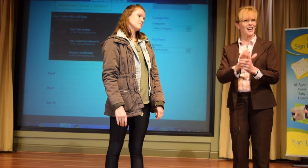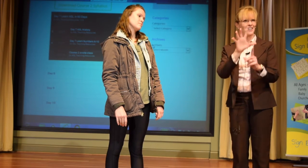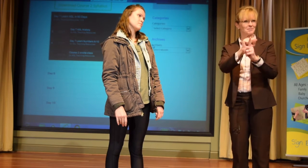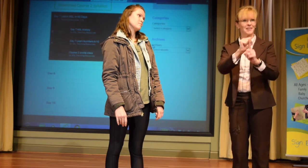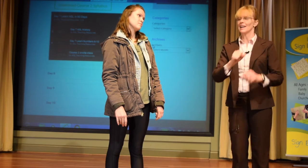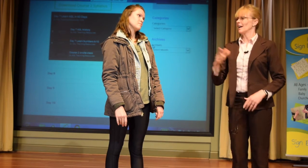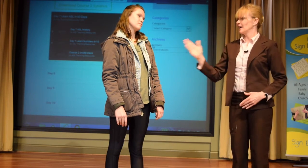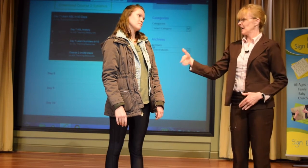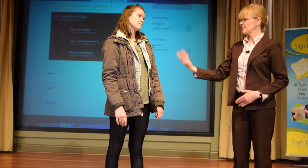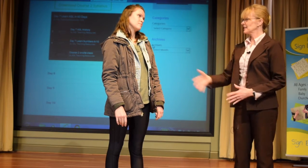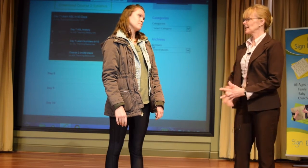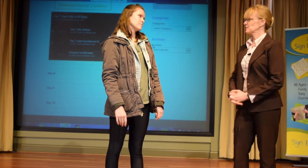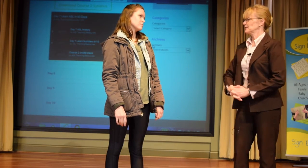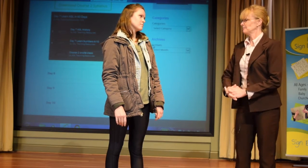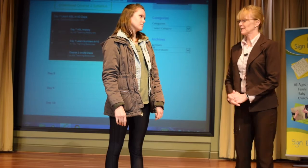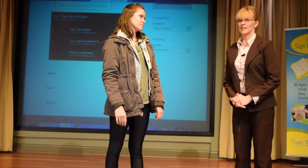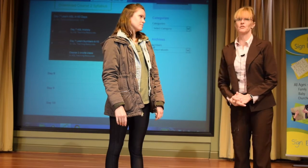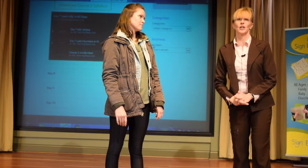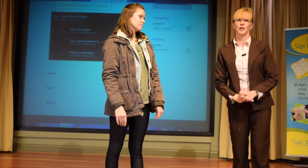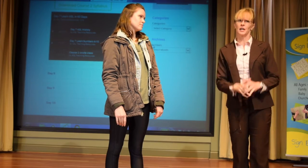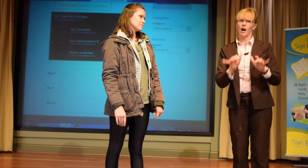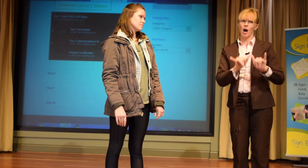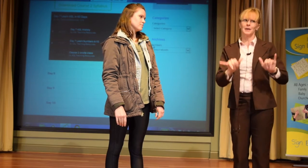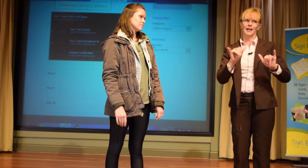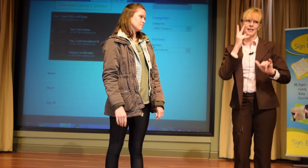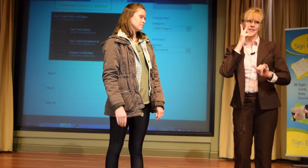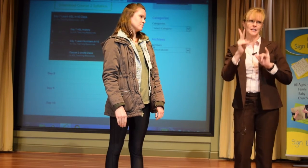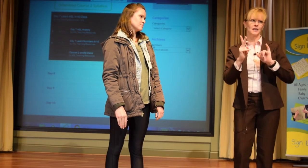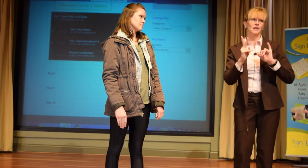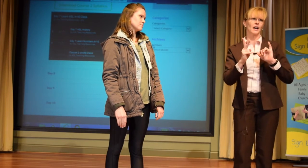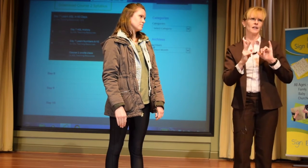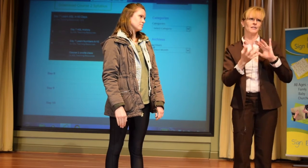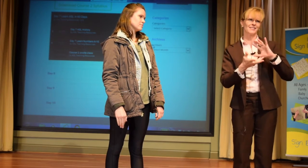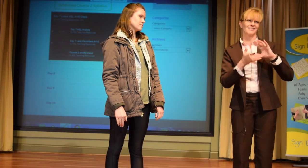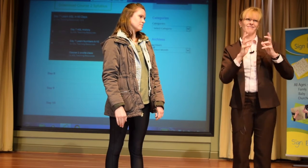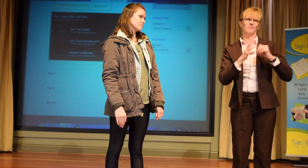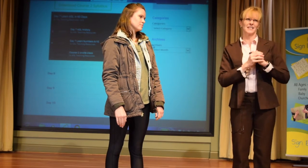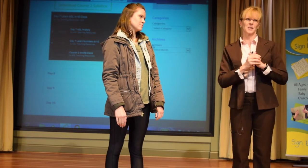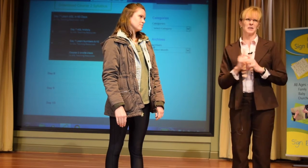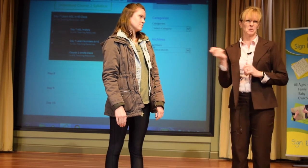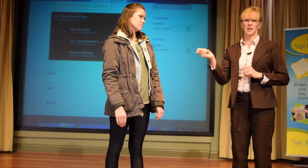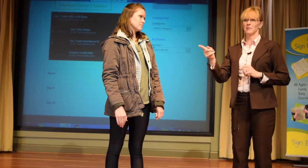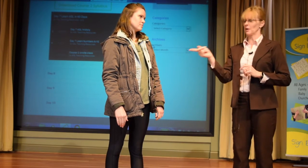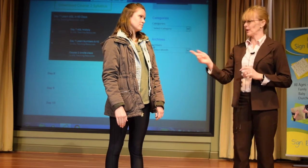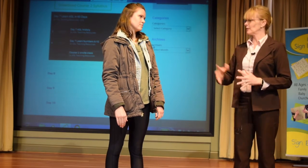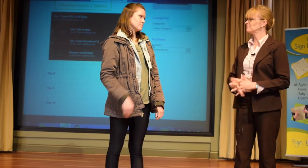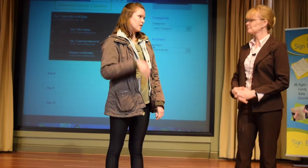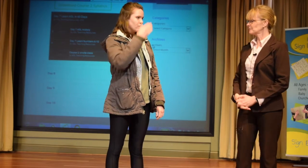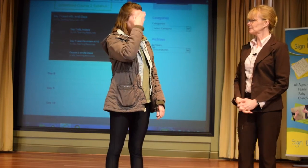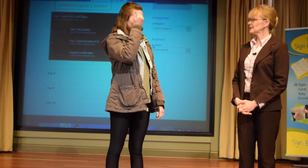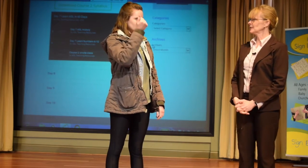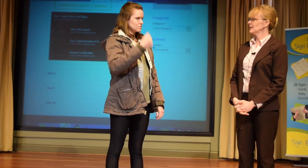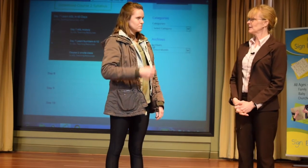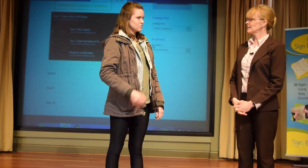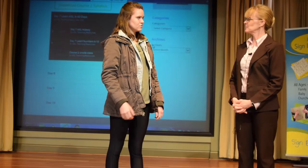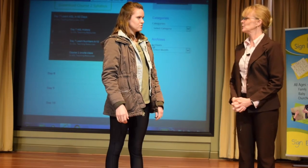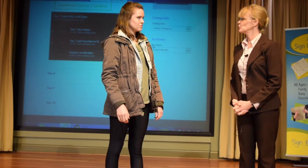You got it. Here's the next one. That's very common. I see kind of messed up a little bit. Here we go.